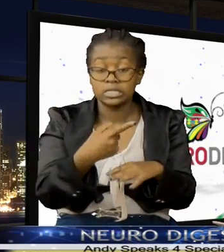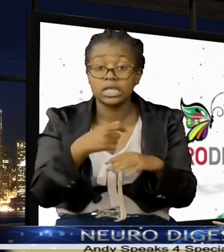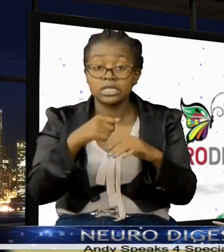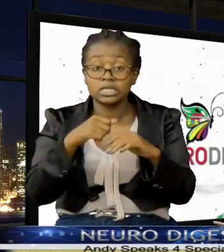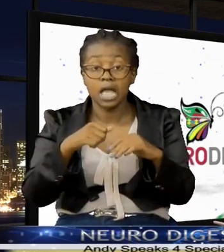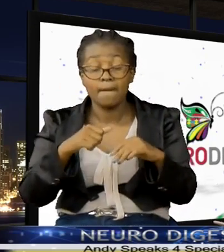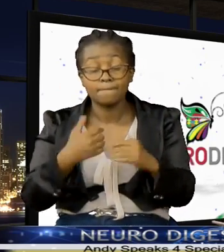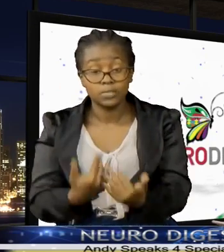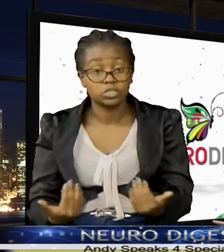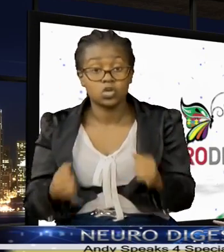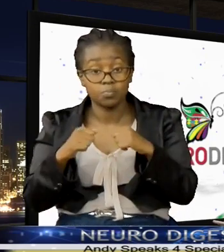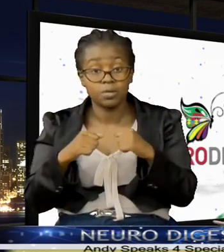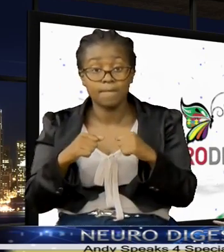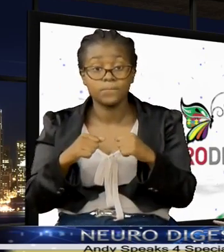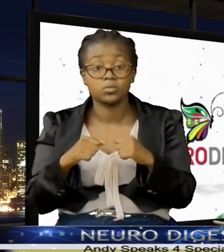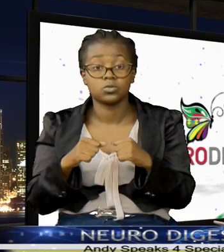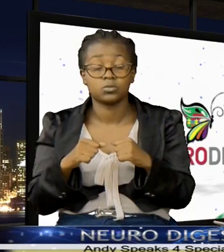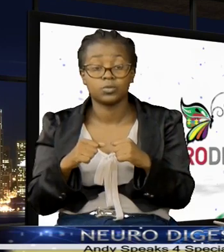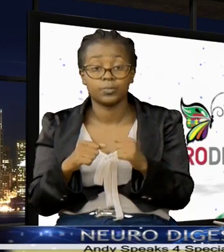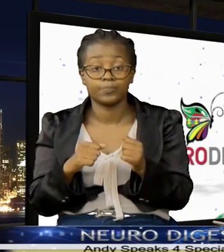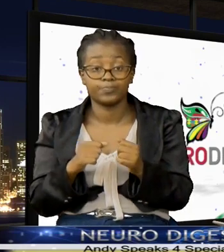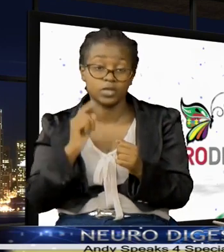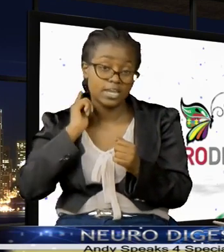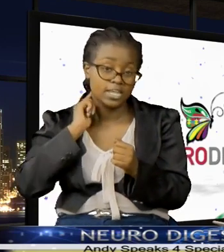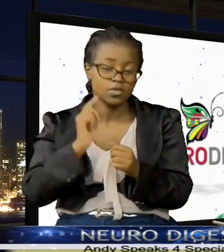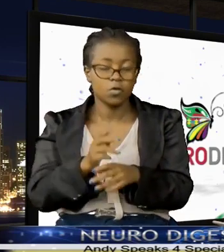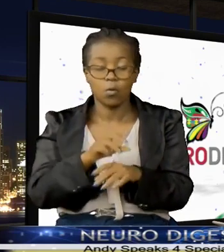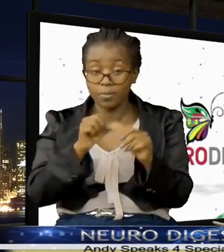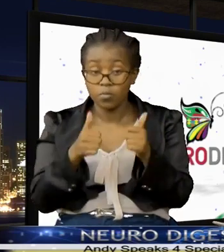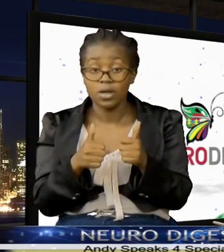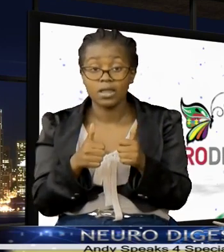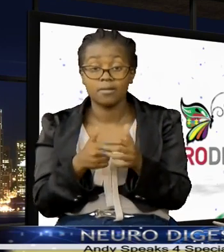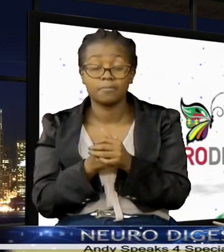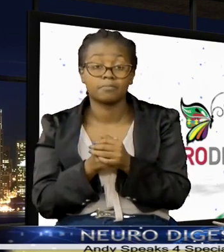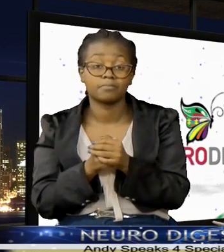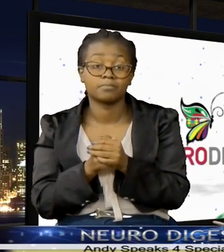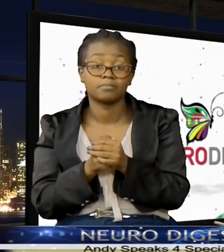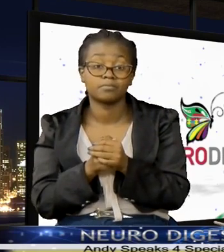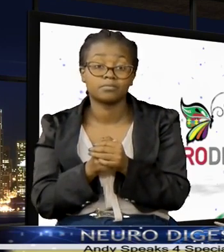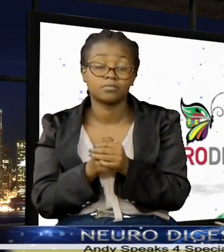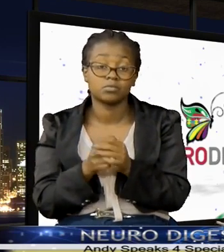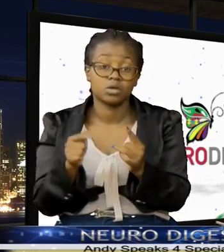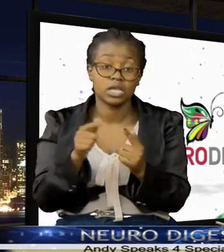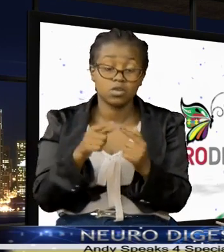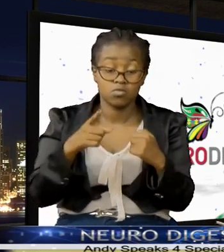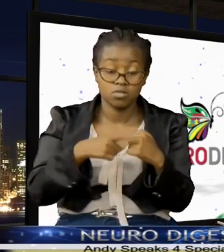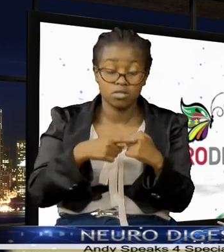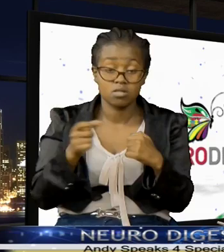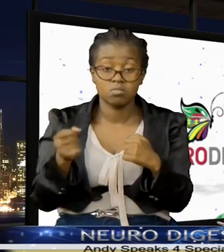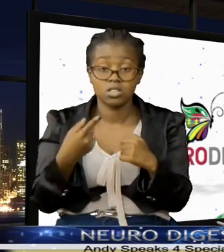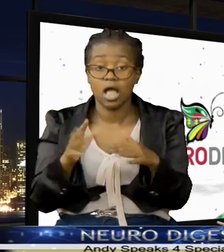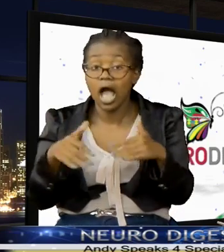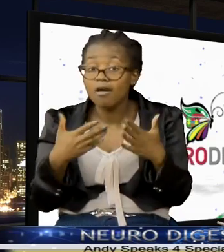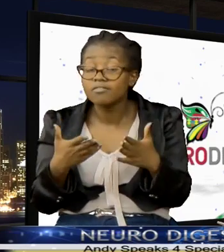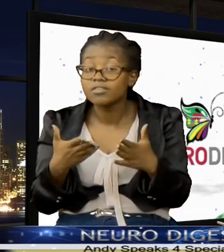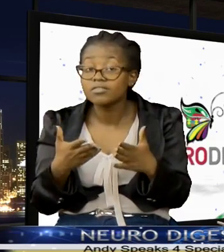able to hold their head independently when you're holding them. When it gets to 6 months, have